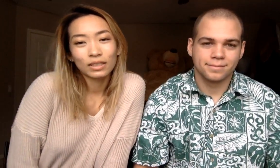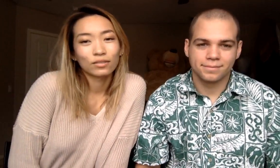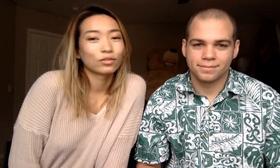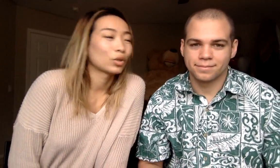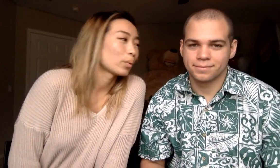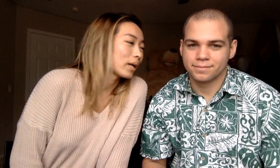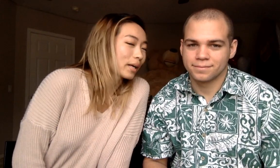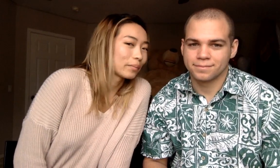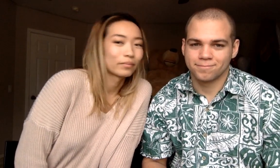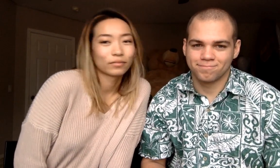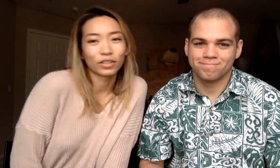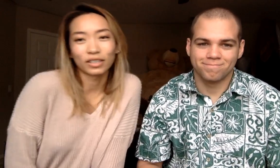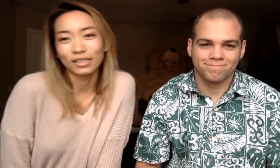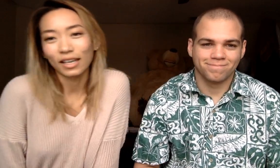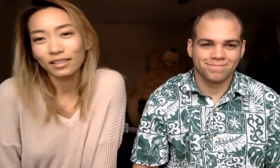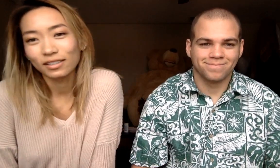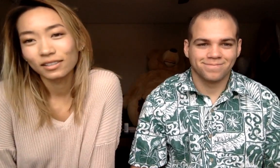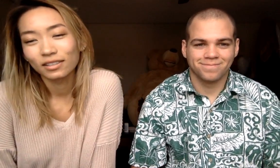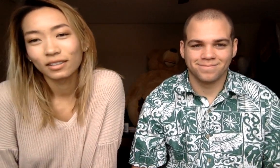You're welcome, Ryan says.